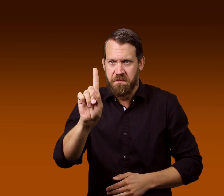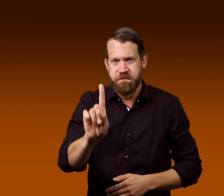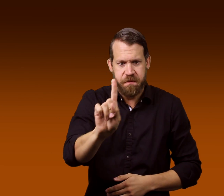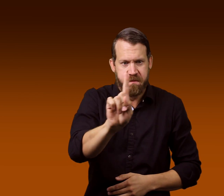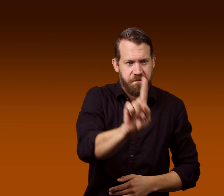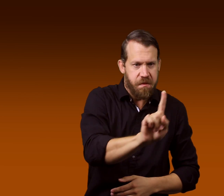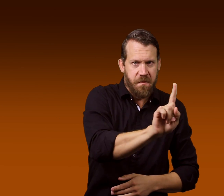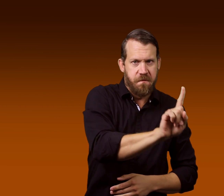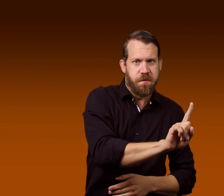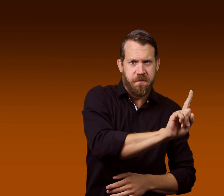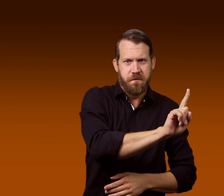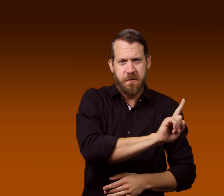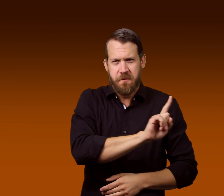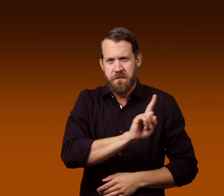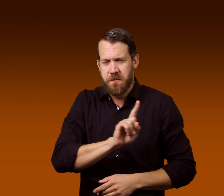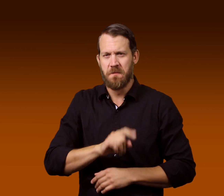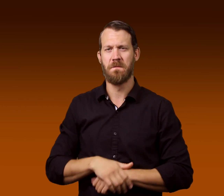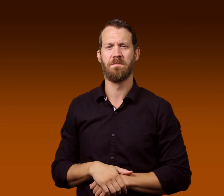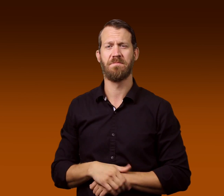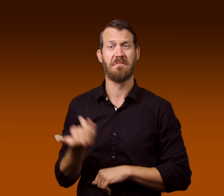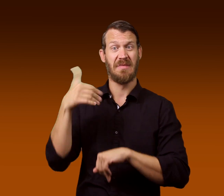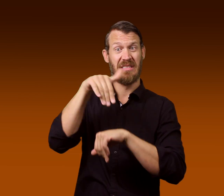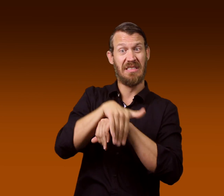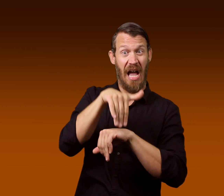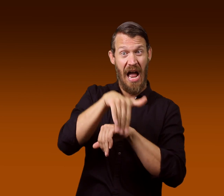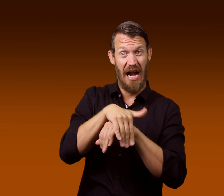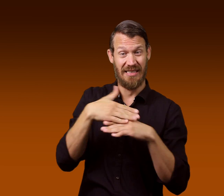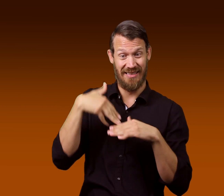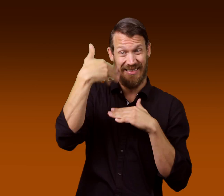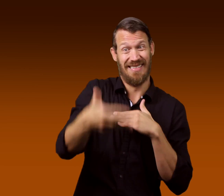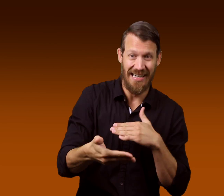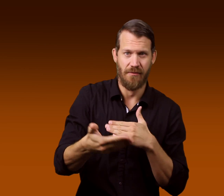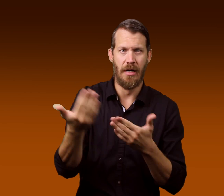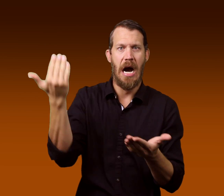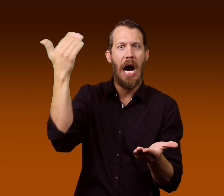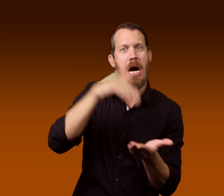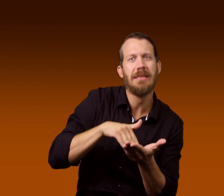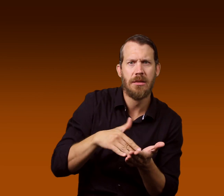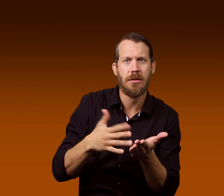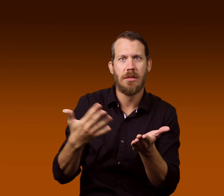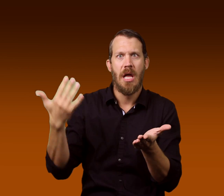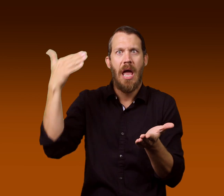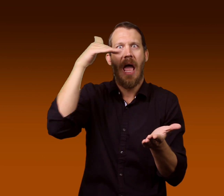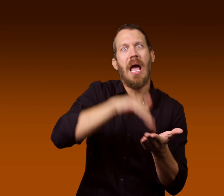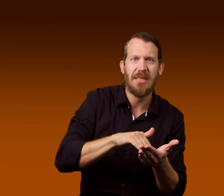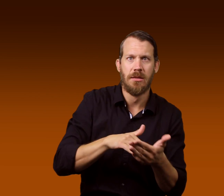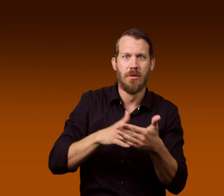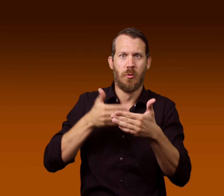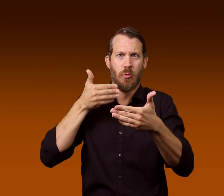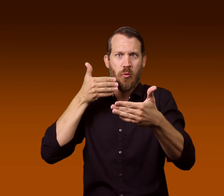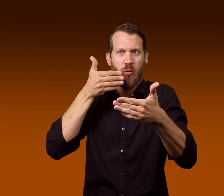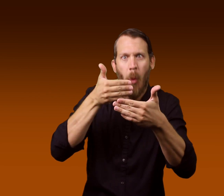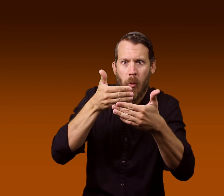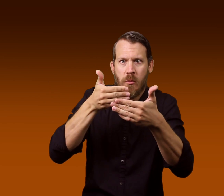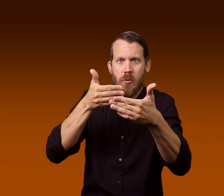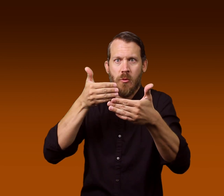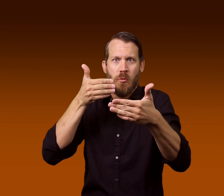circling even closer, and the night after it came again, tapping